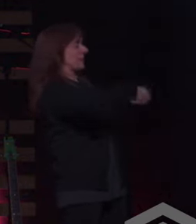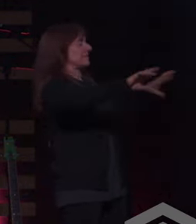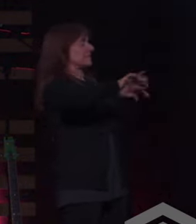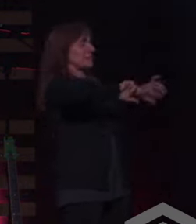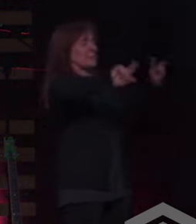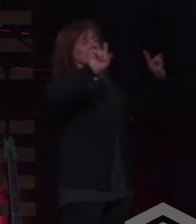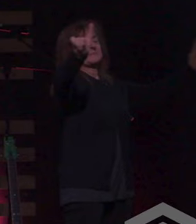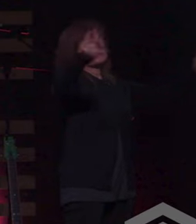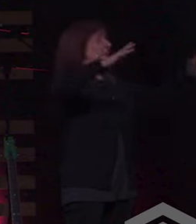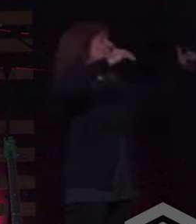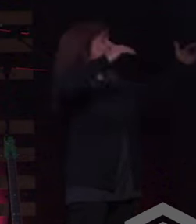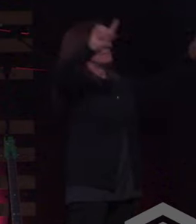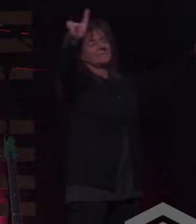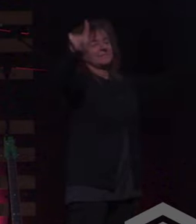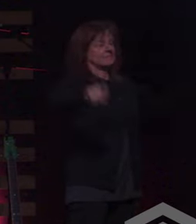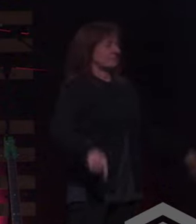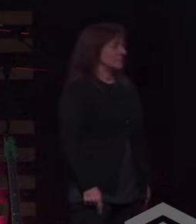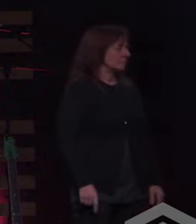this.